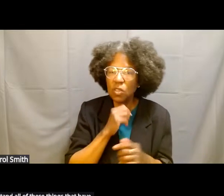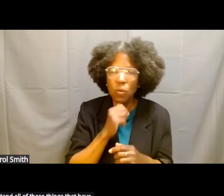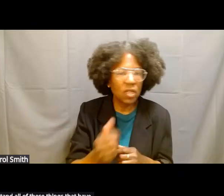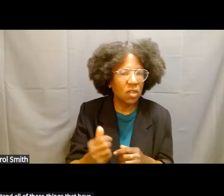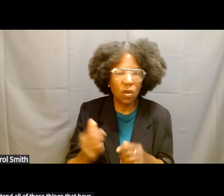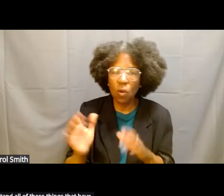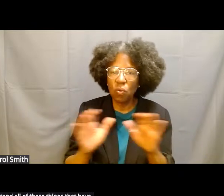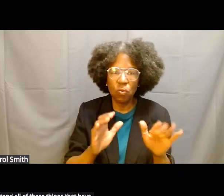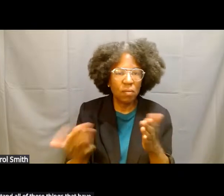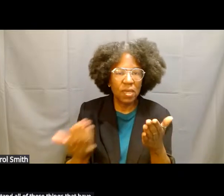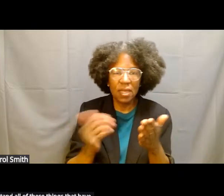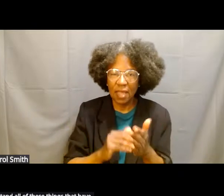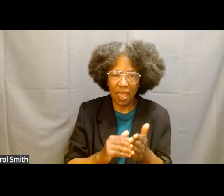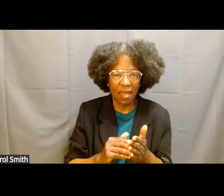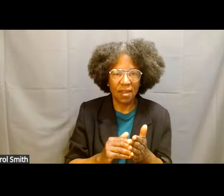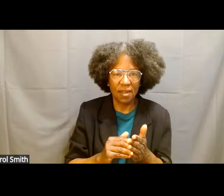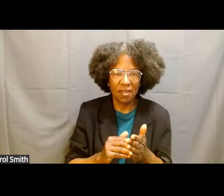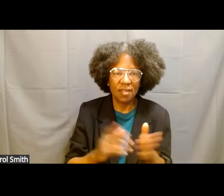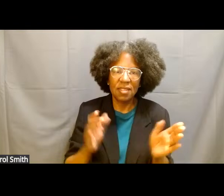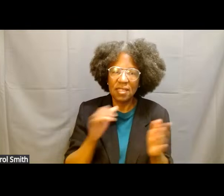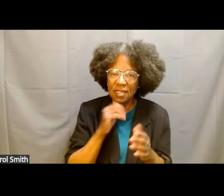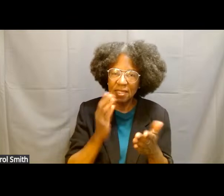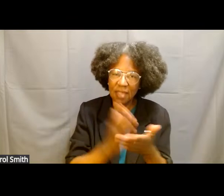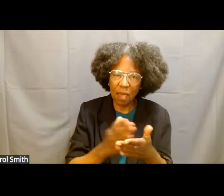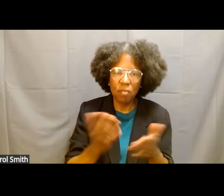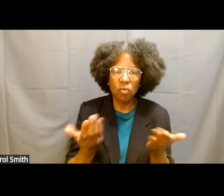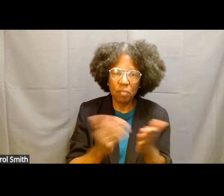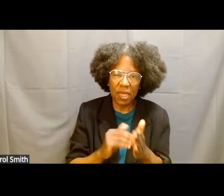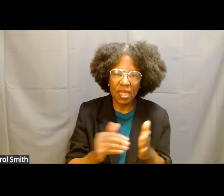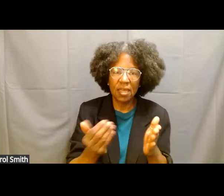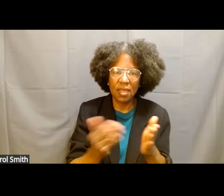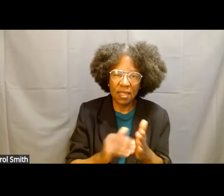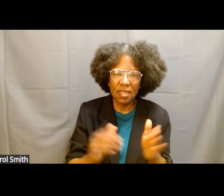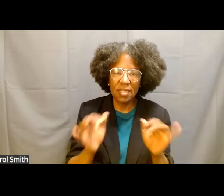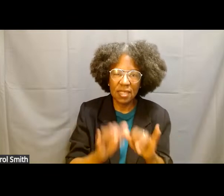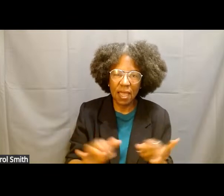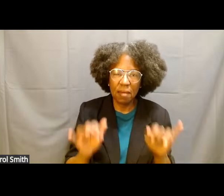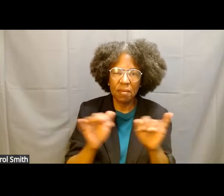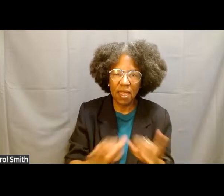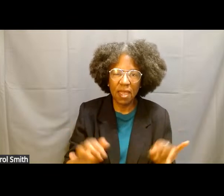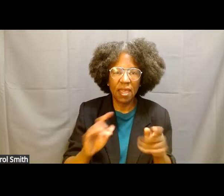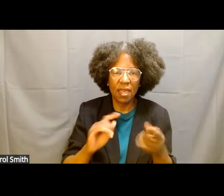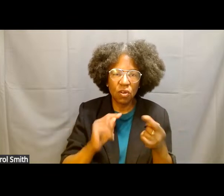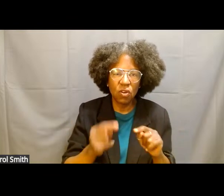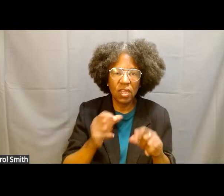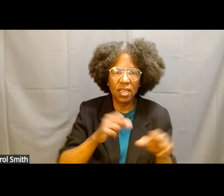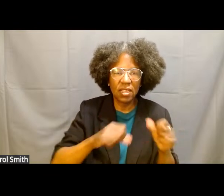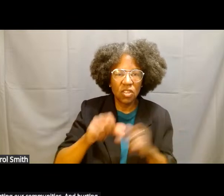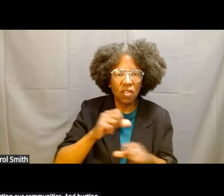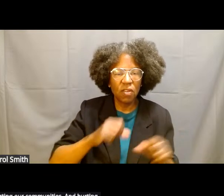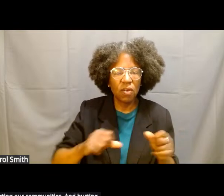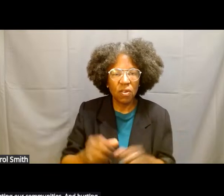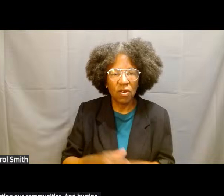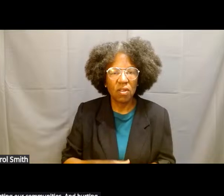We stop repeating the same thing and hurting our communities and hurting each other.